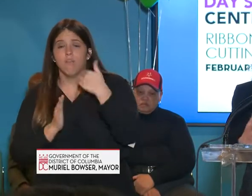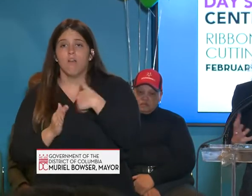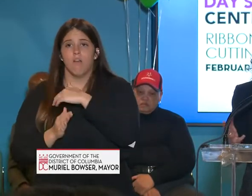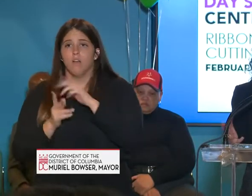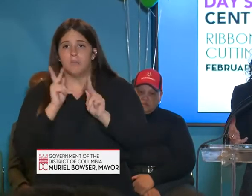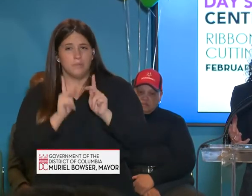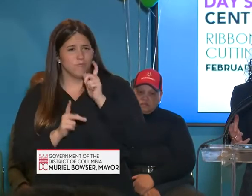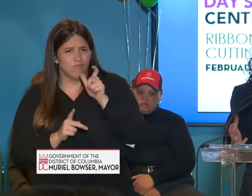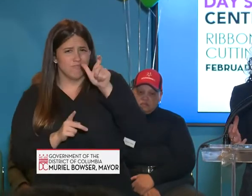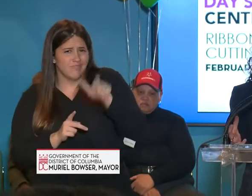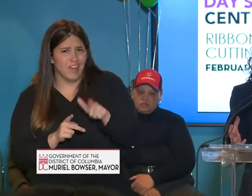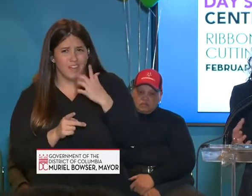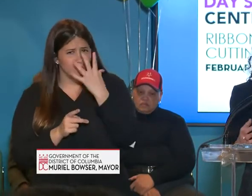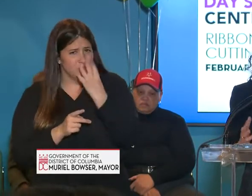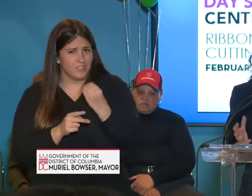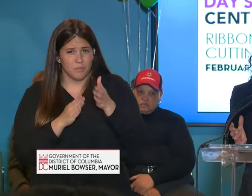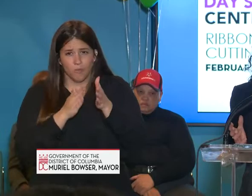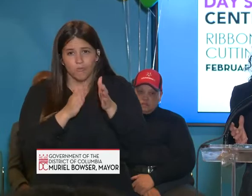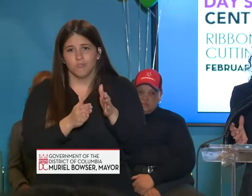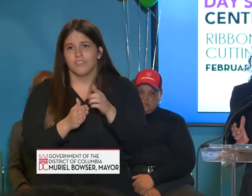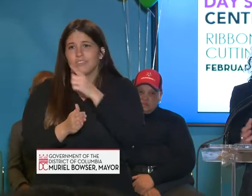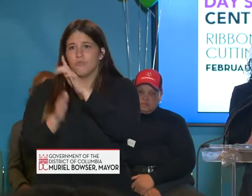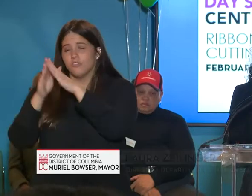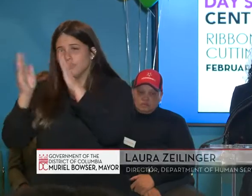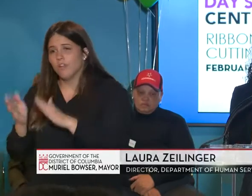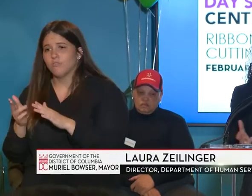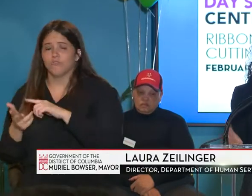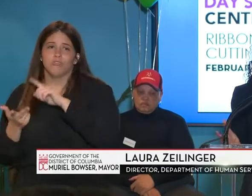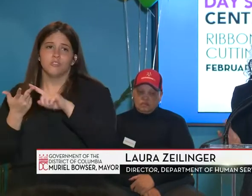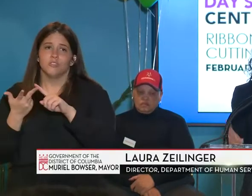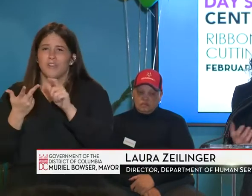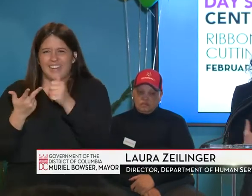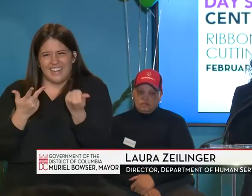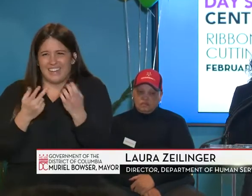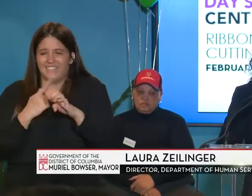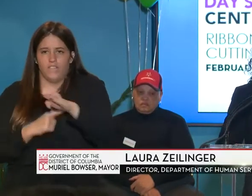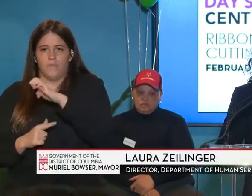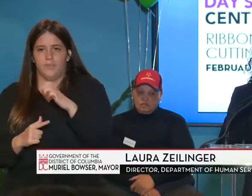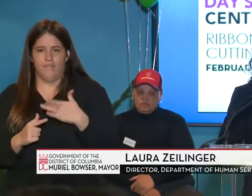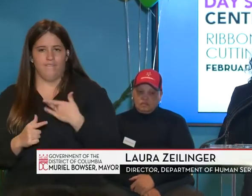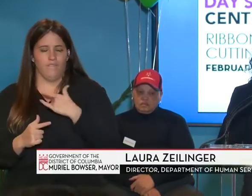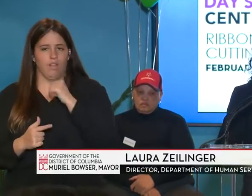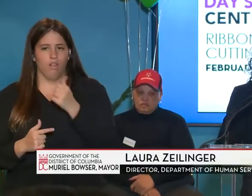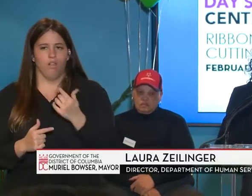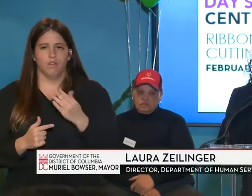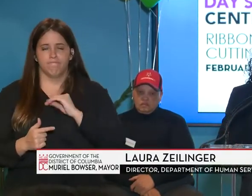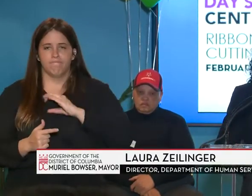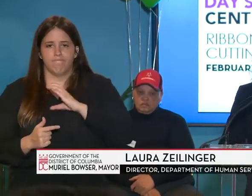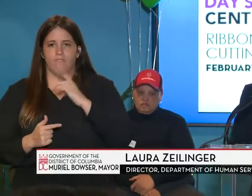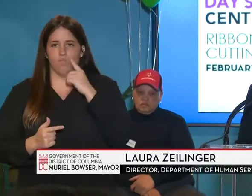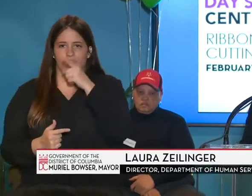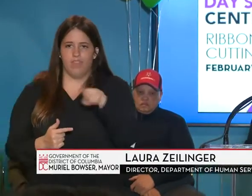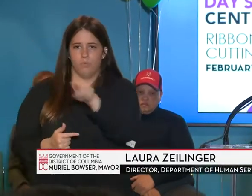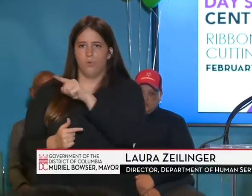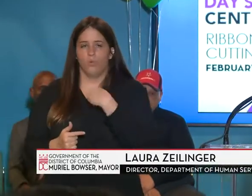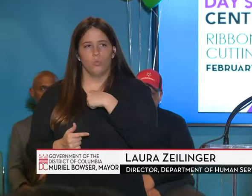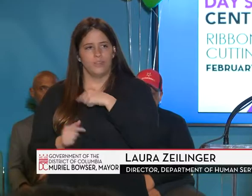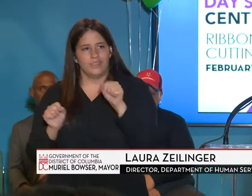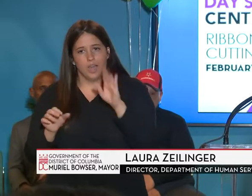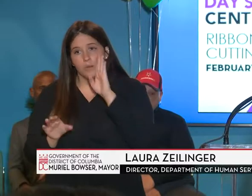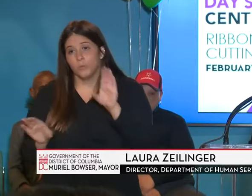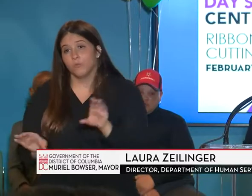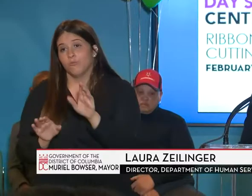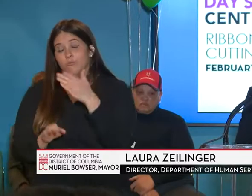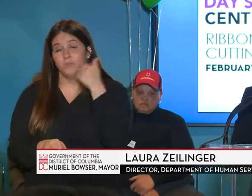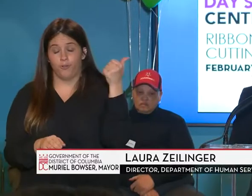be having to sleep on our streets or in our shelters or in any kind of environment that does not feel dignified for them, that we can and will do better, and